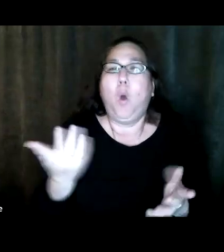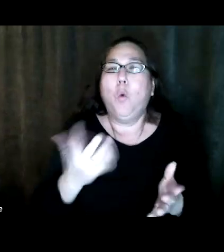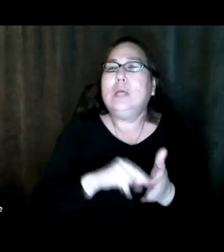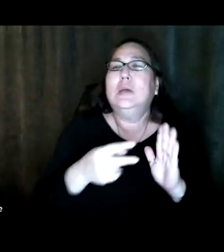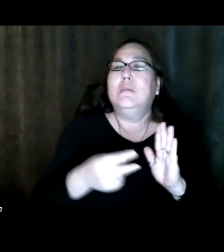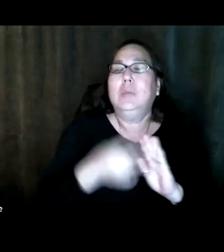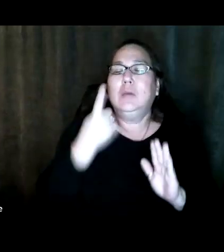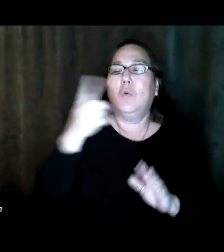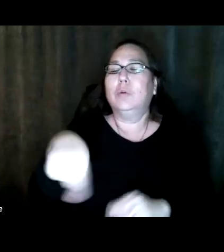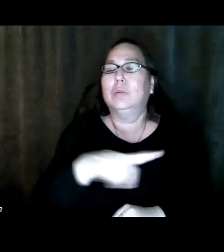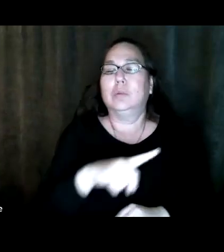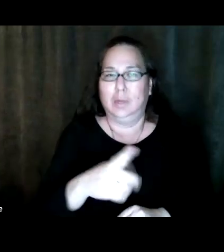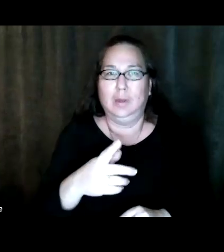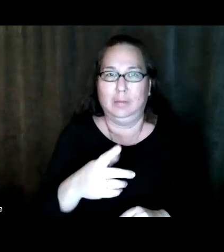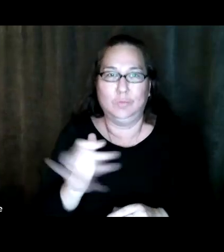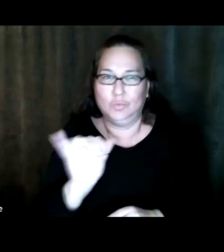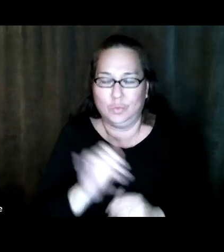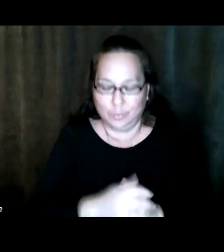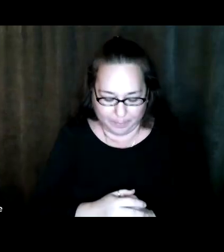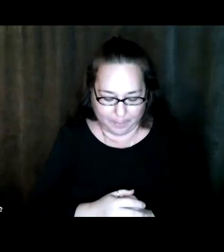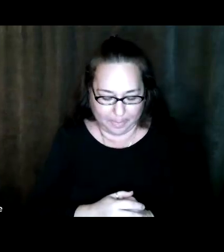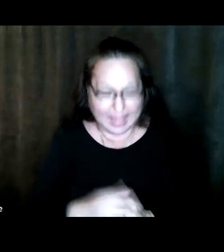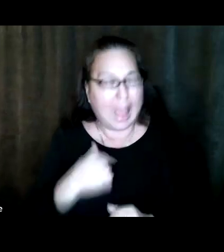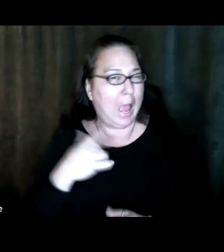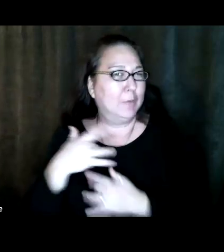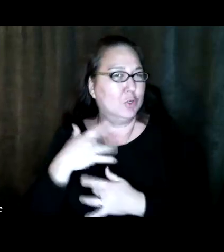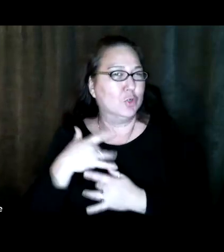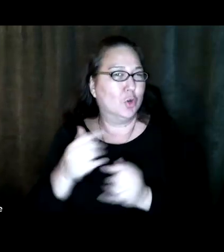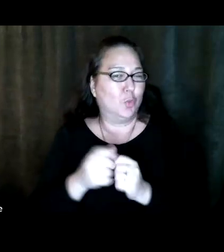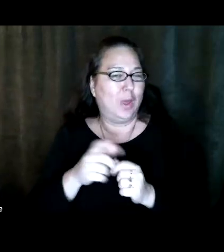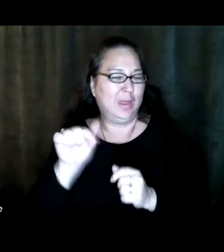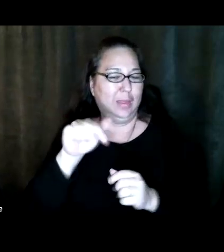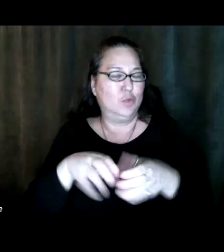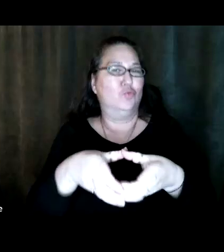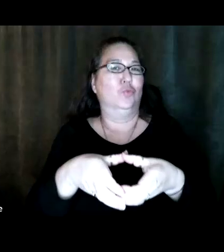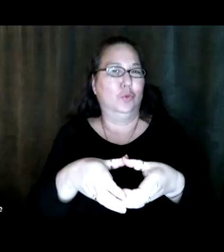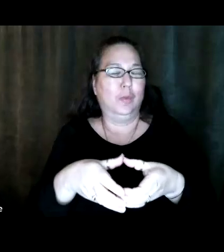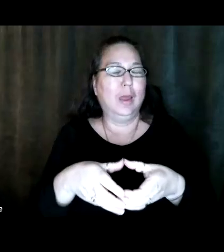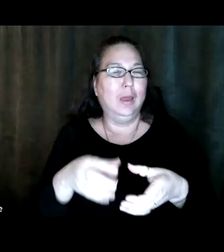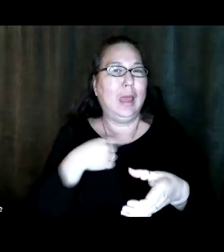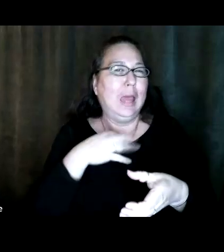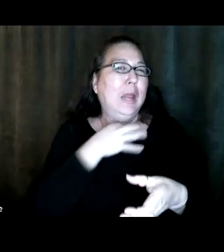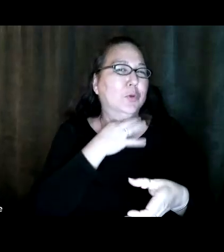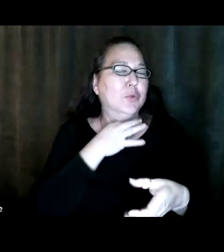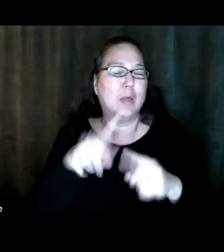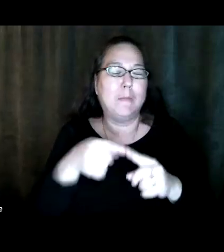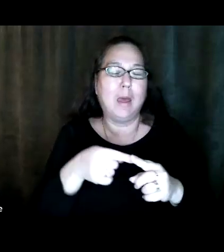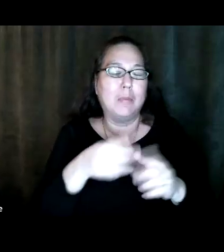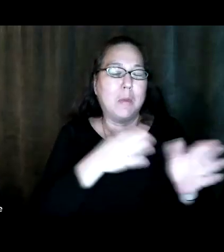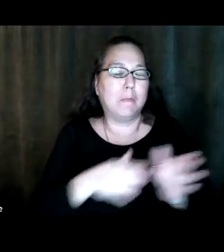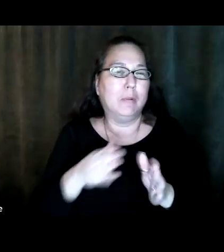well. But I am concerned there. So we'd love to hear more. What is the plan when it comes to those specific